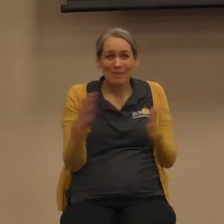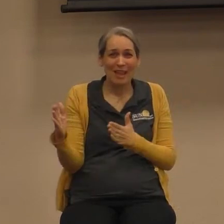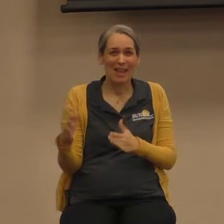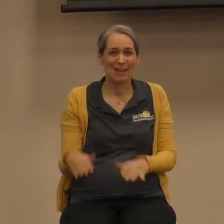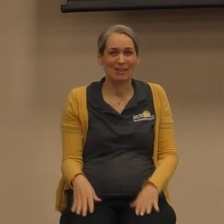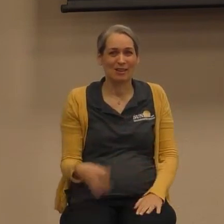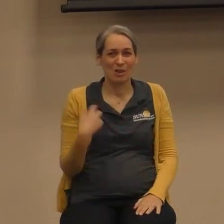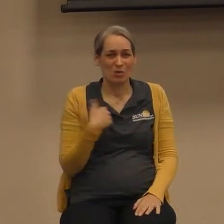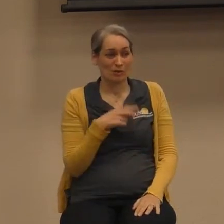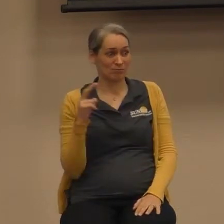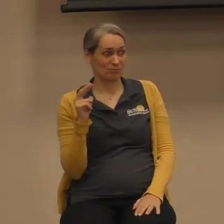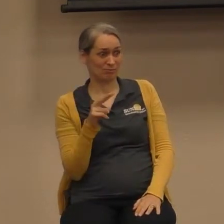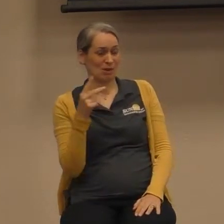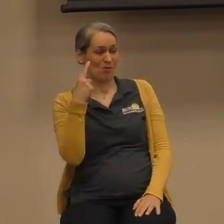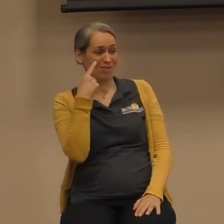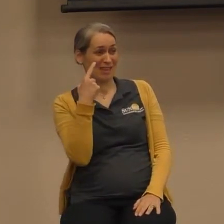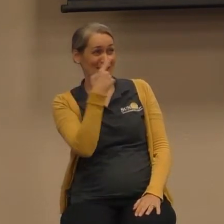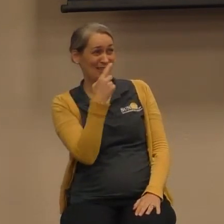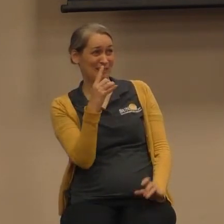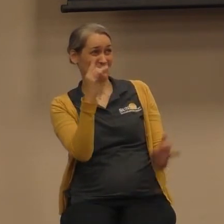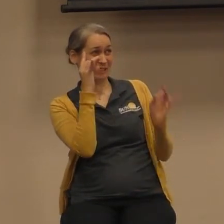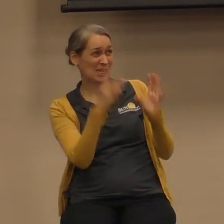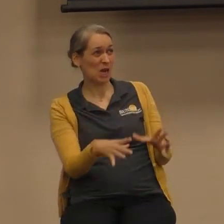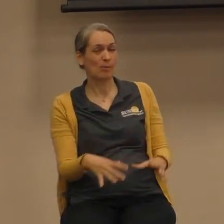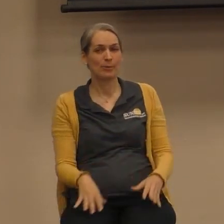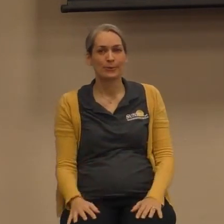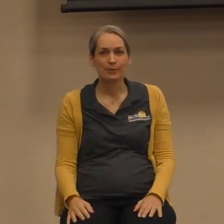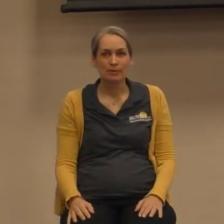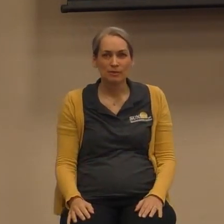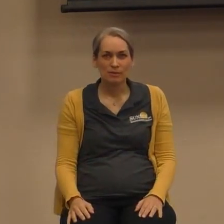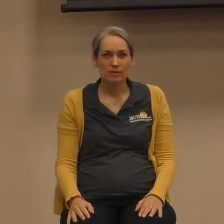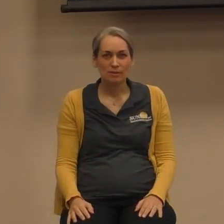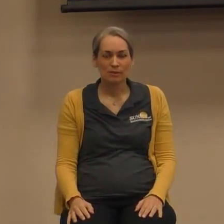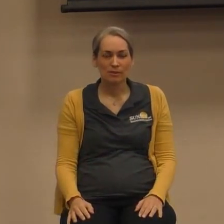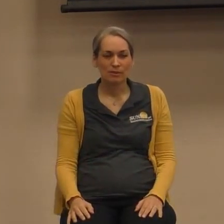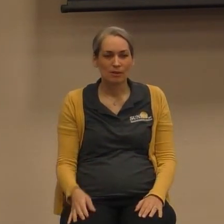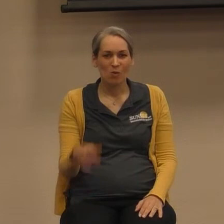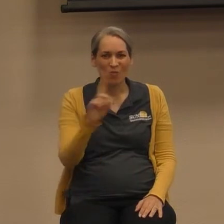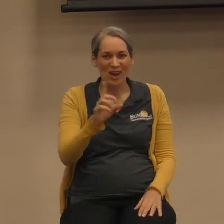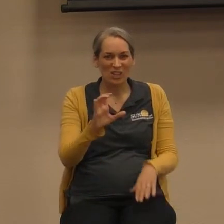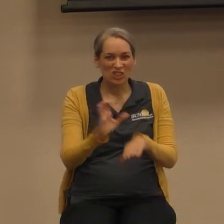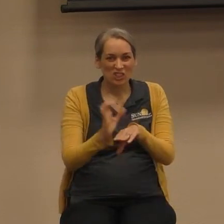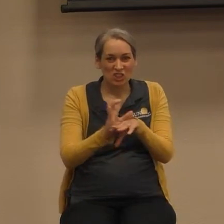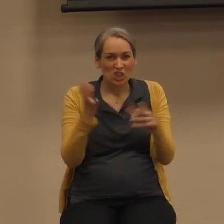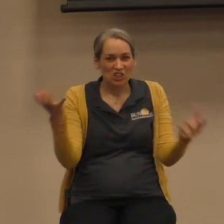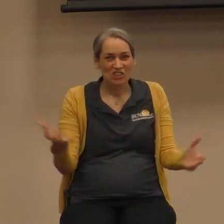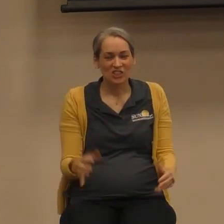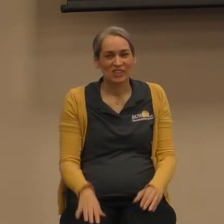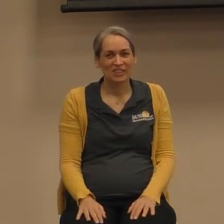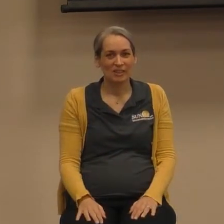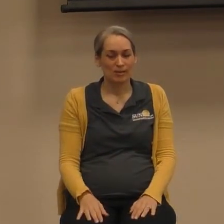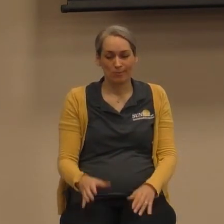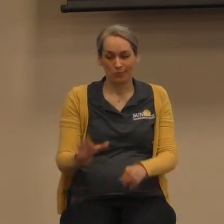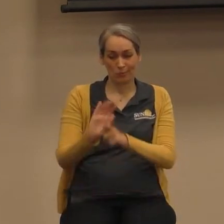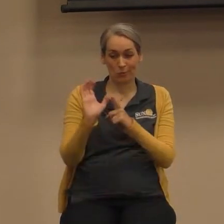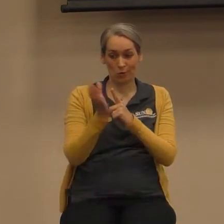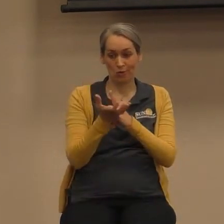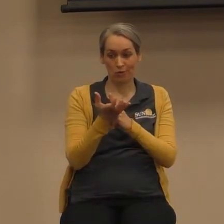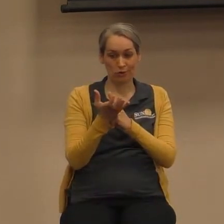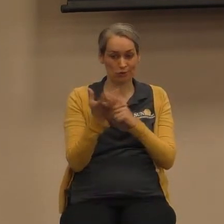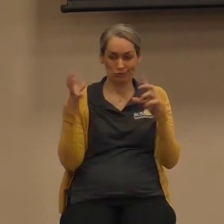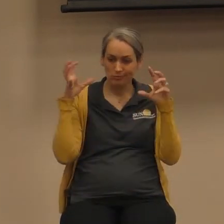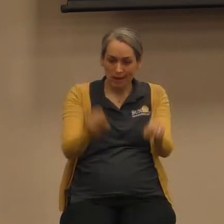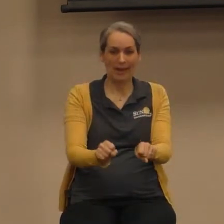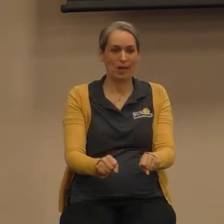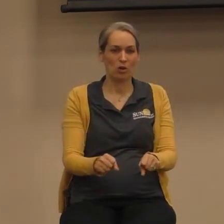look at this and we go, this is absolutely terrible. Where has the church been with all of this? As the culture is taking over and as the culture